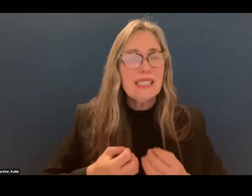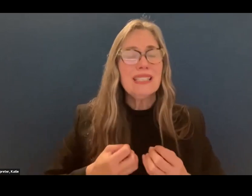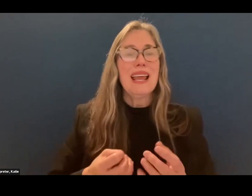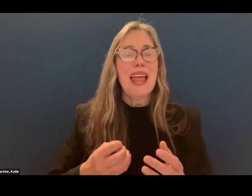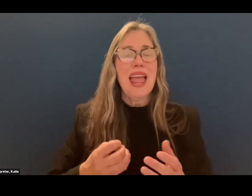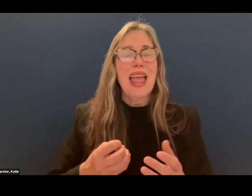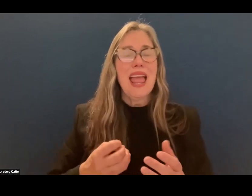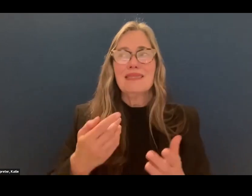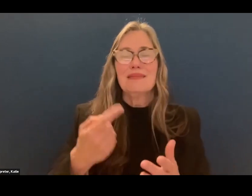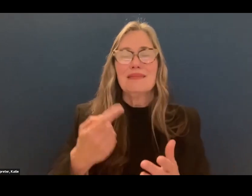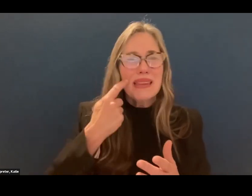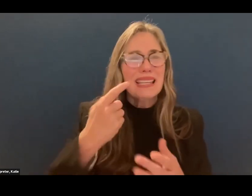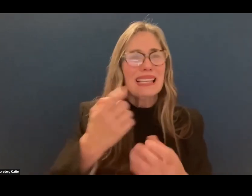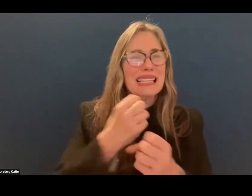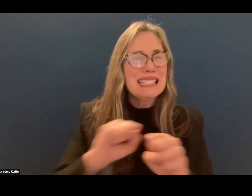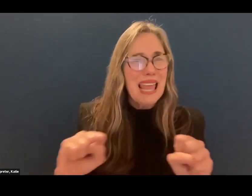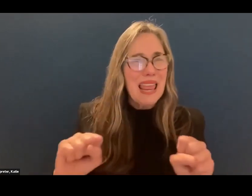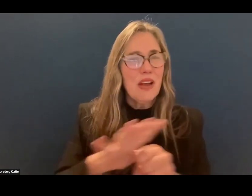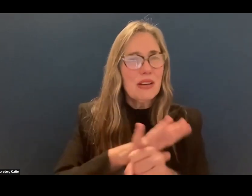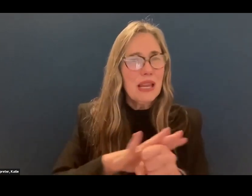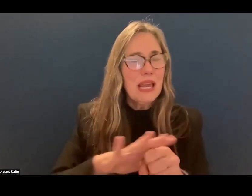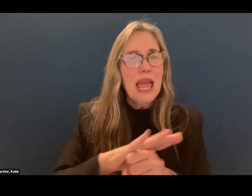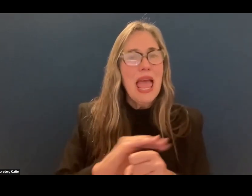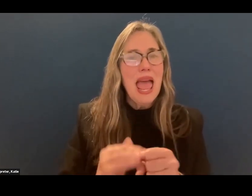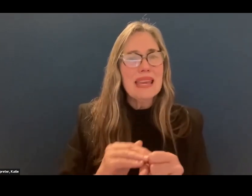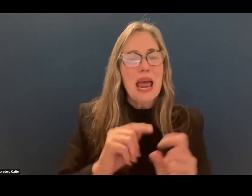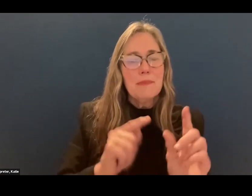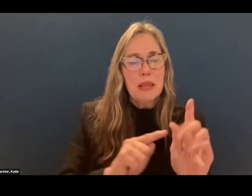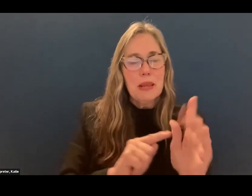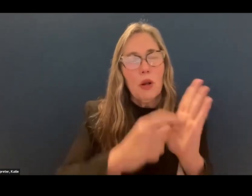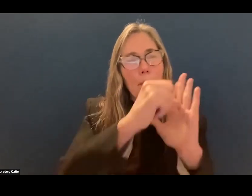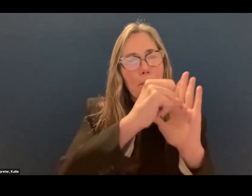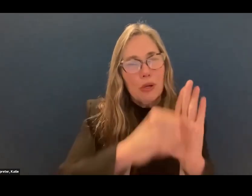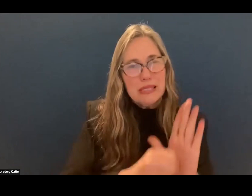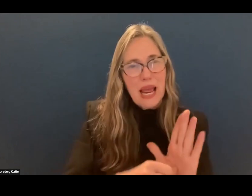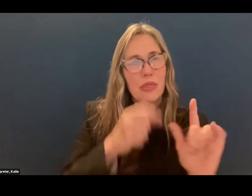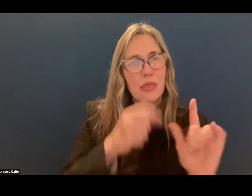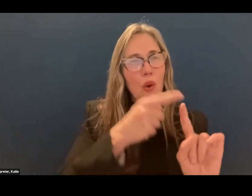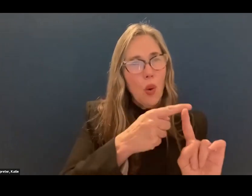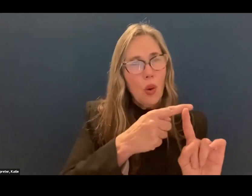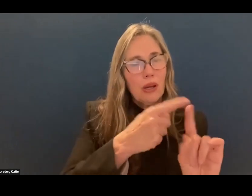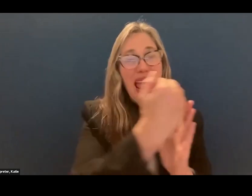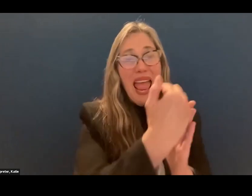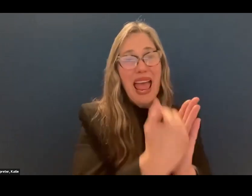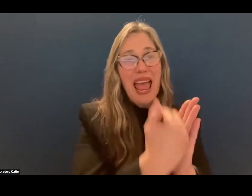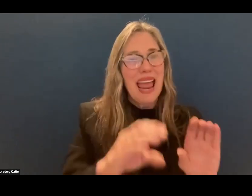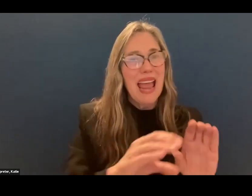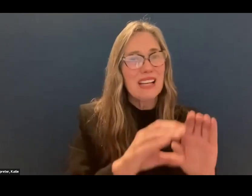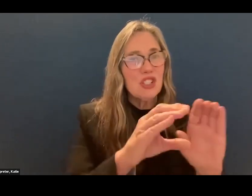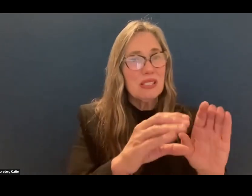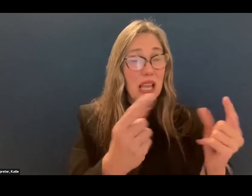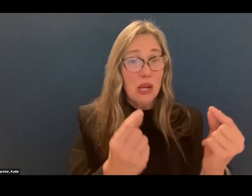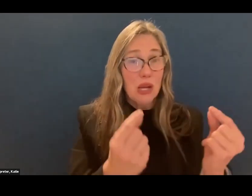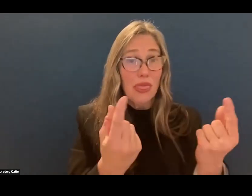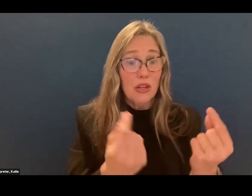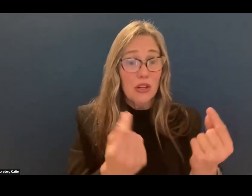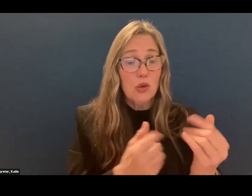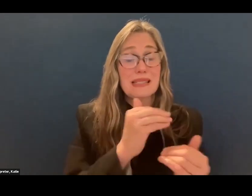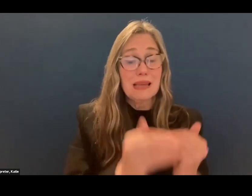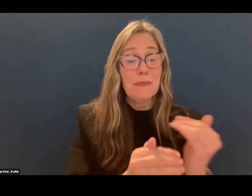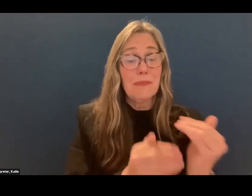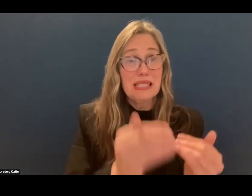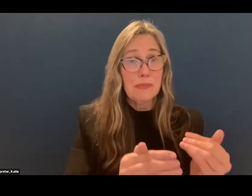our sites really call out goals for those areas and highlight what their actions are and the steps that they're taking on every one of our school sites. So we will,